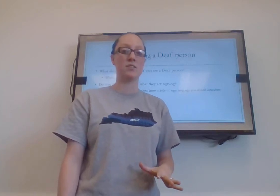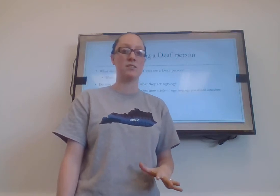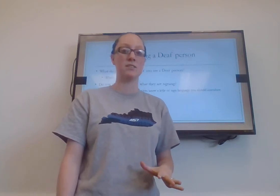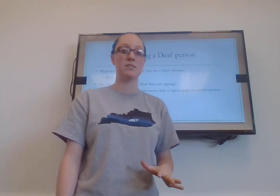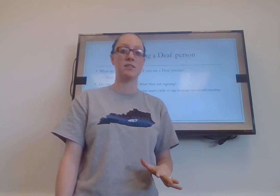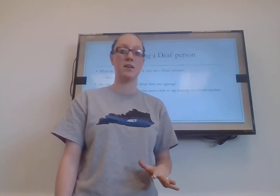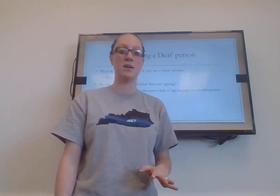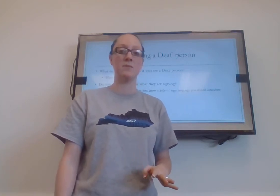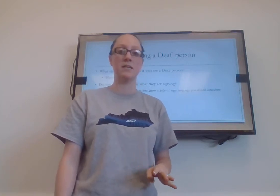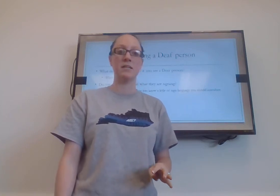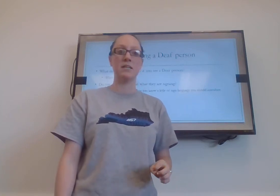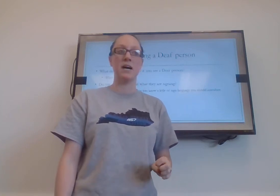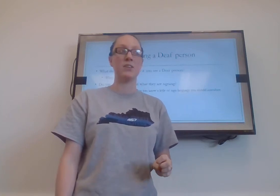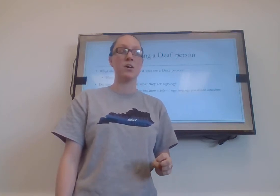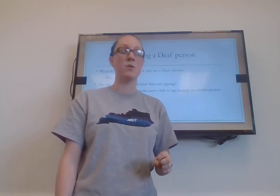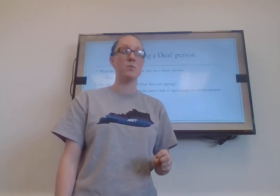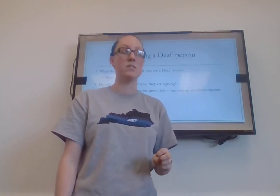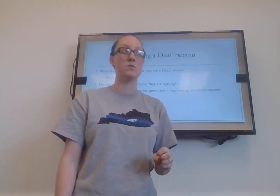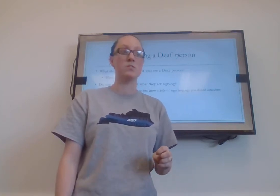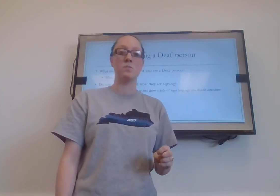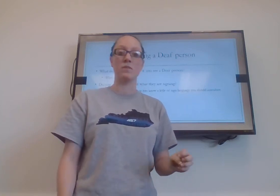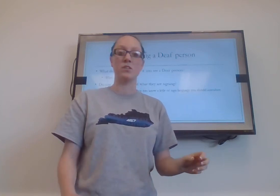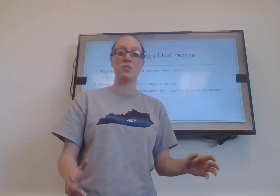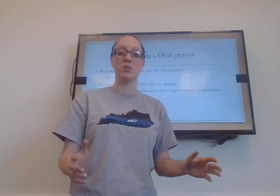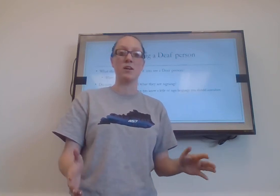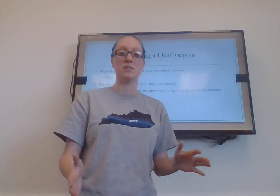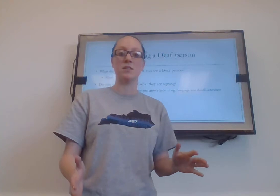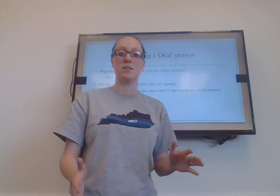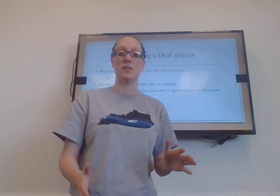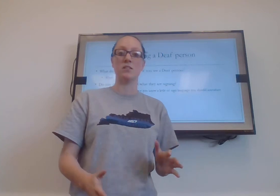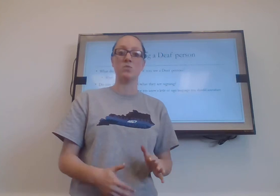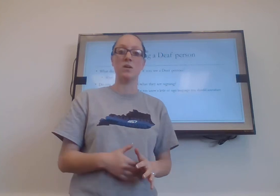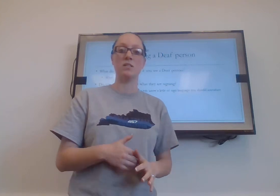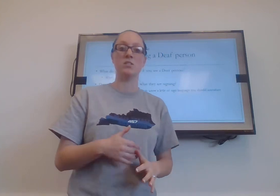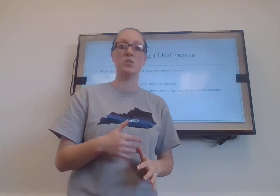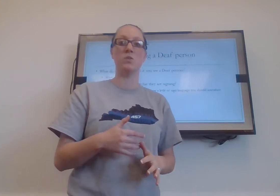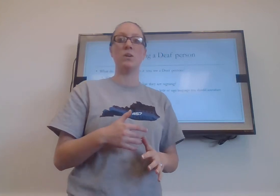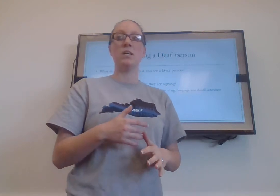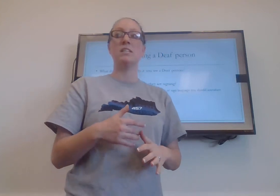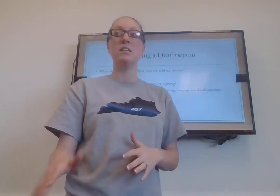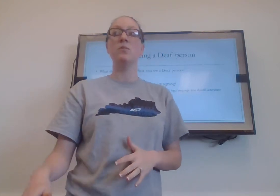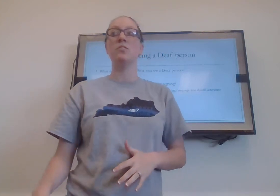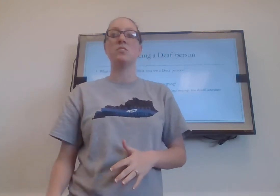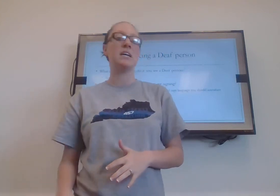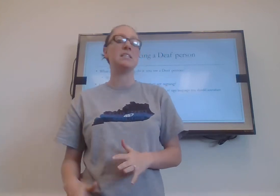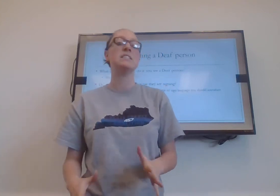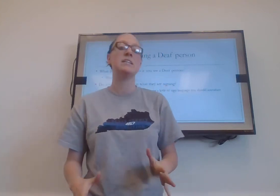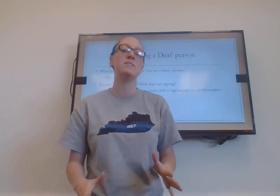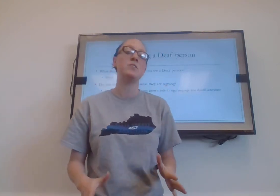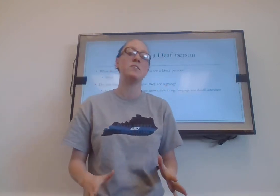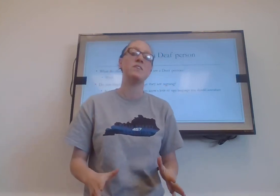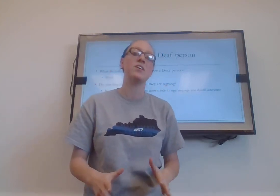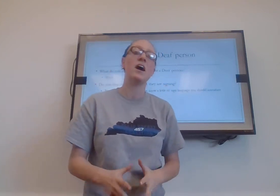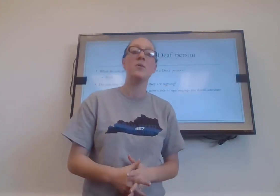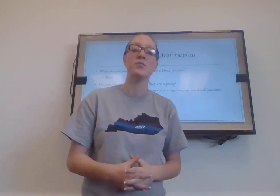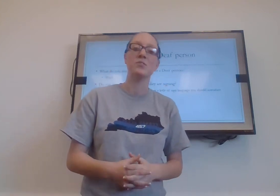started. I thought it's more of a curiosity thing. It's wanting to see what they're saying, seeing if you can figure out what they're